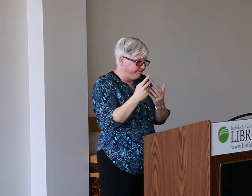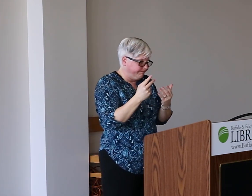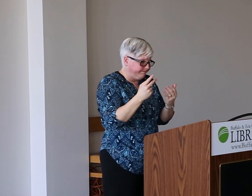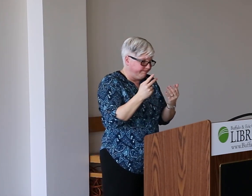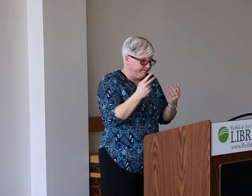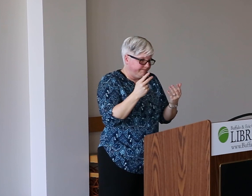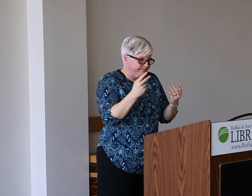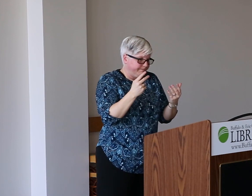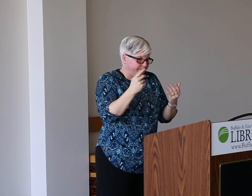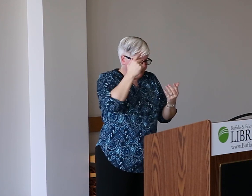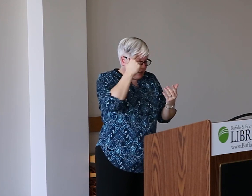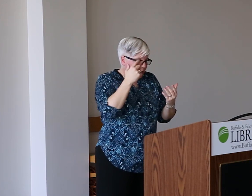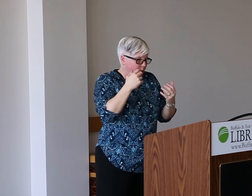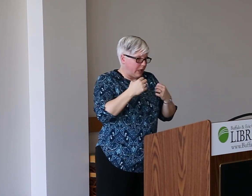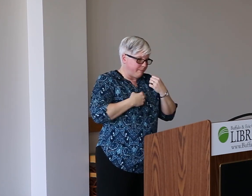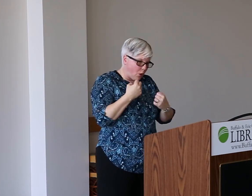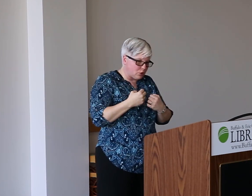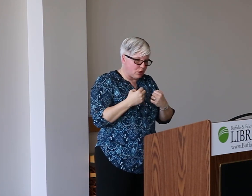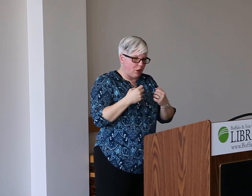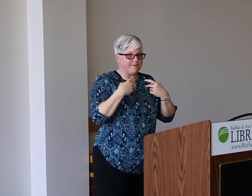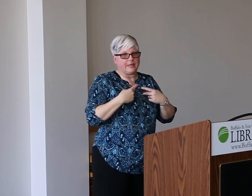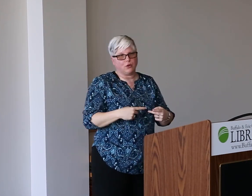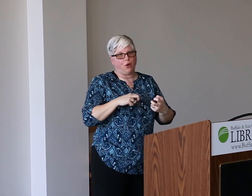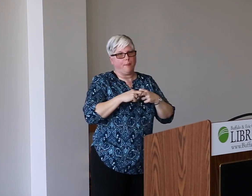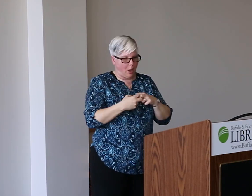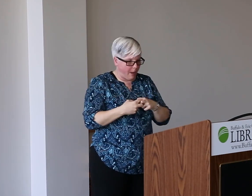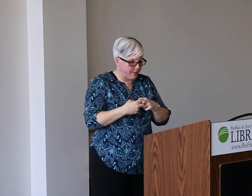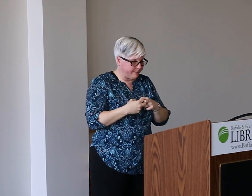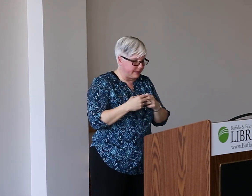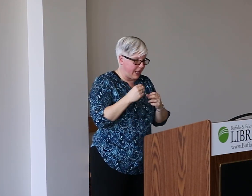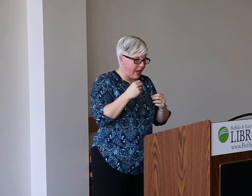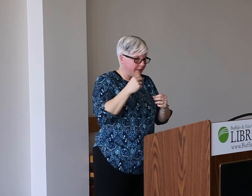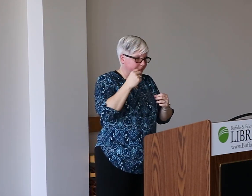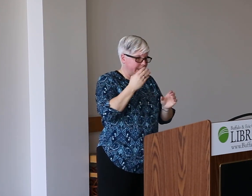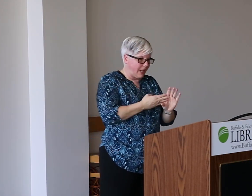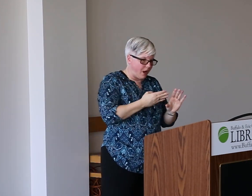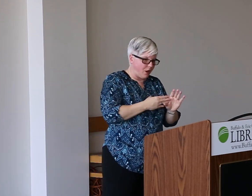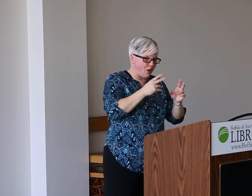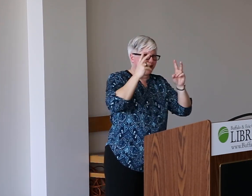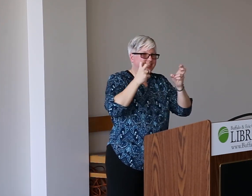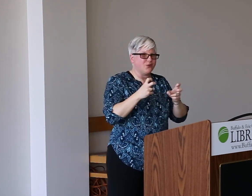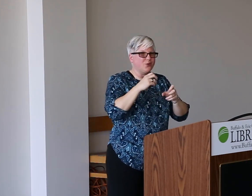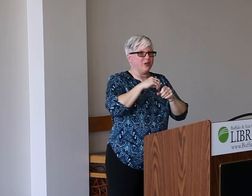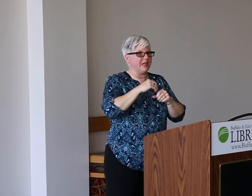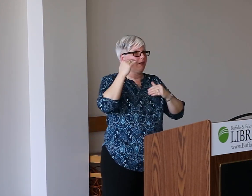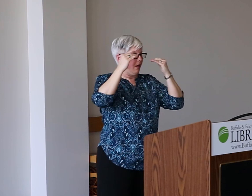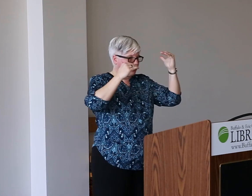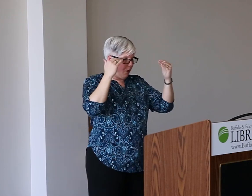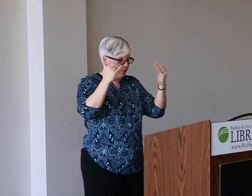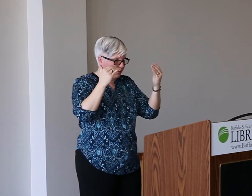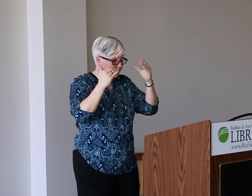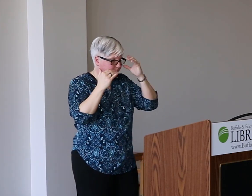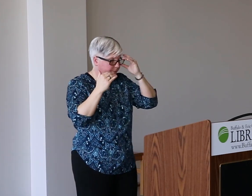the unforeseen mental, emotional, physical problems, psychological issues in